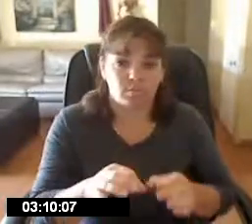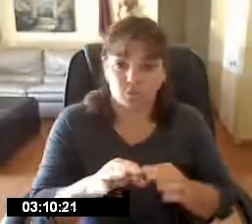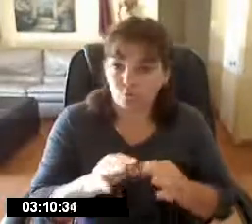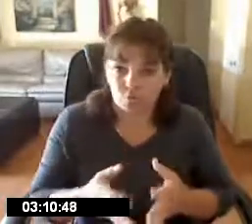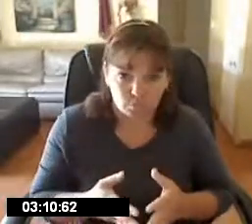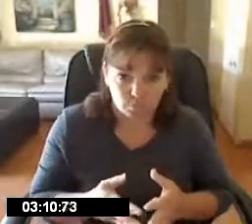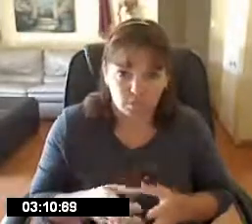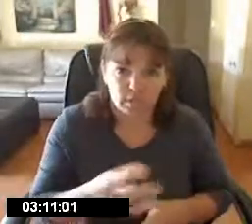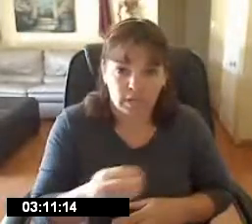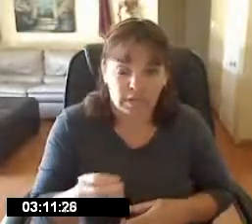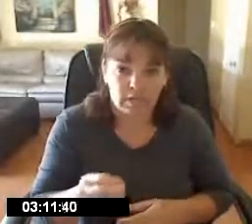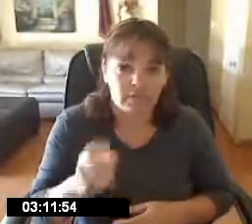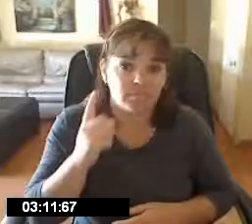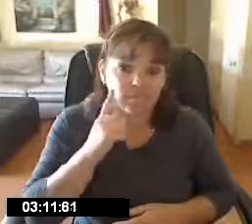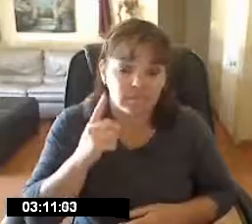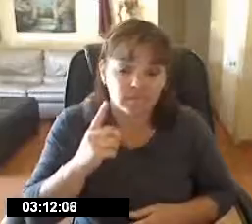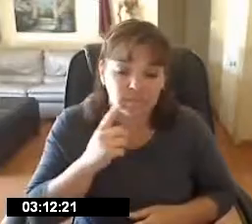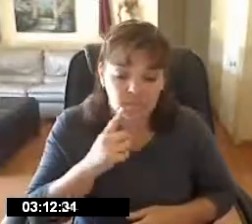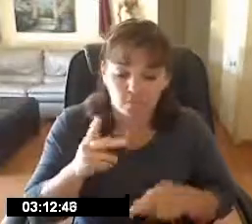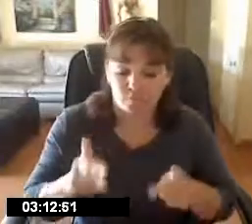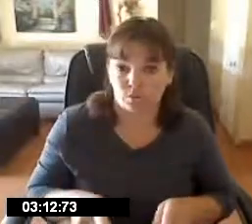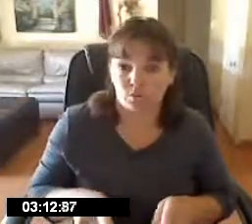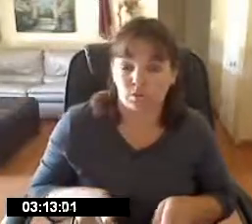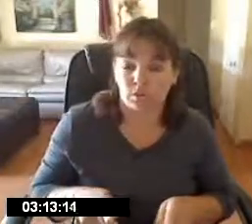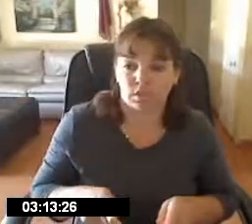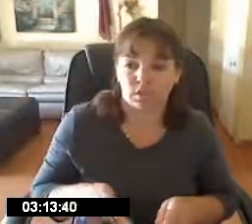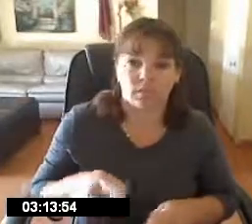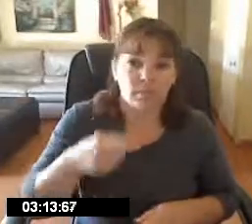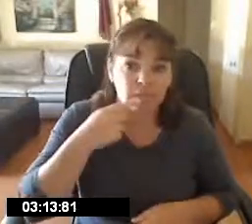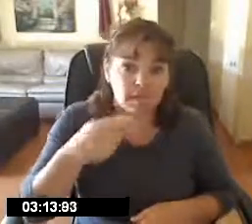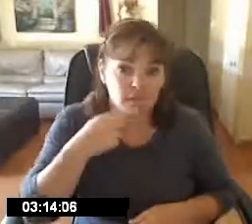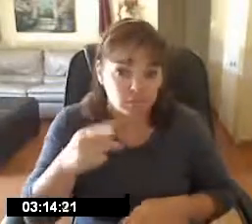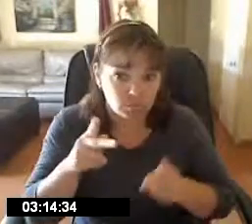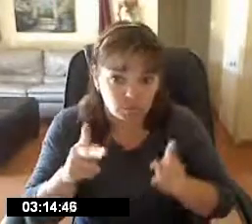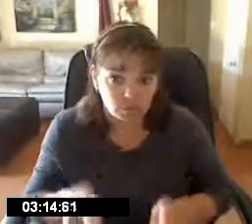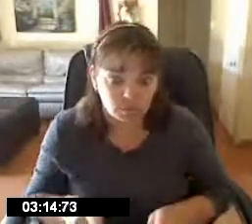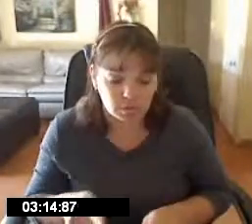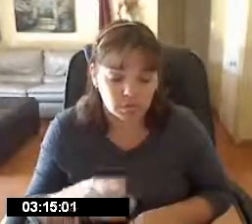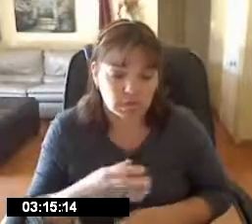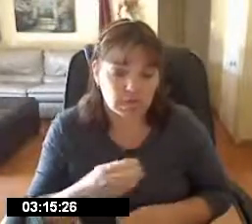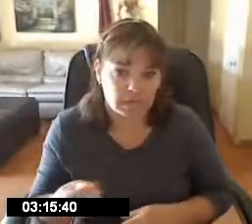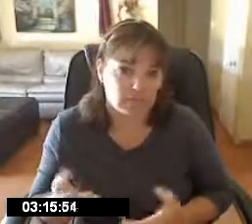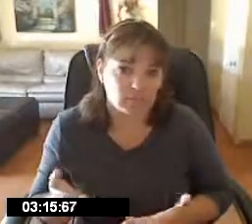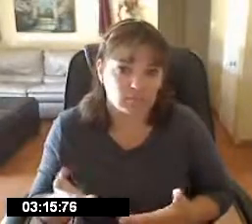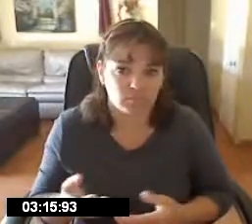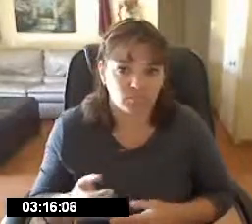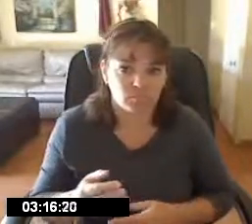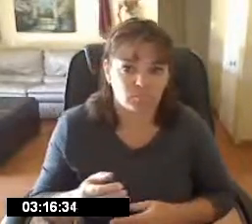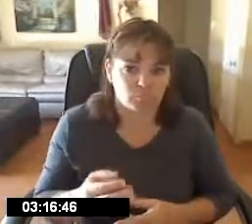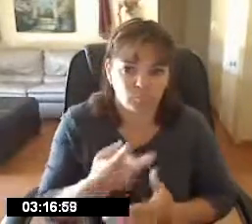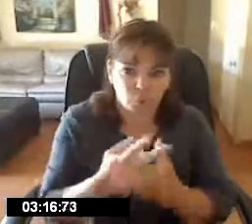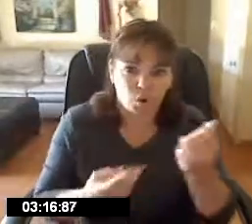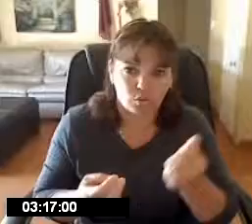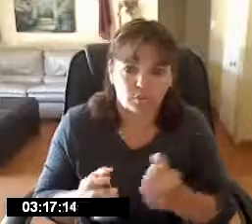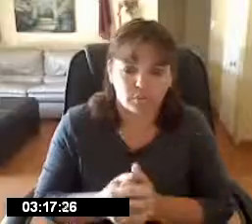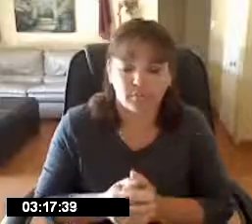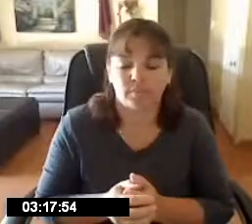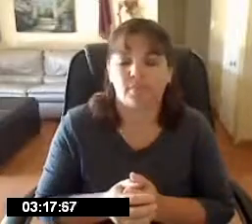just the deaf person. It means the hearing person or people and the deaf person or people. Okay? You need to